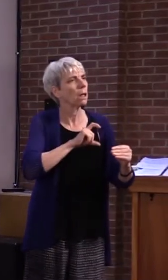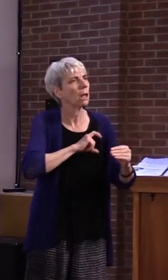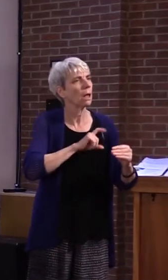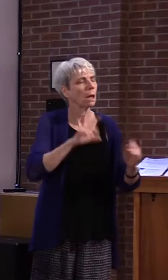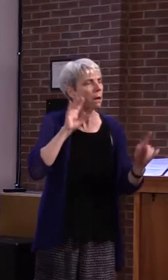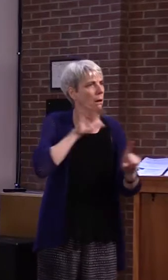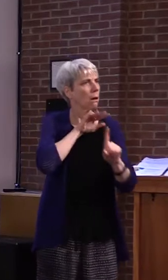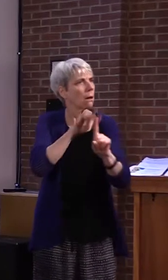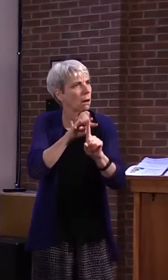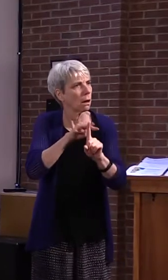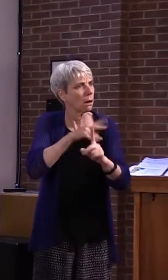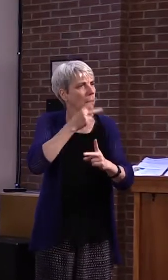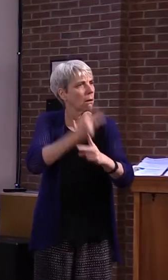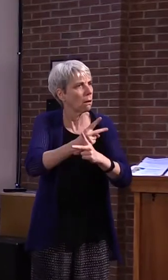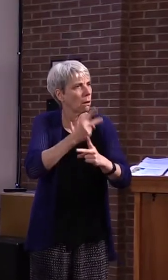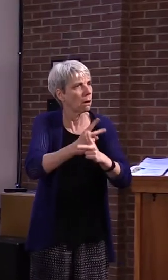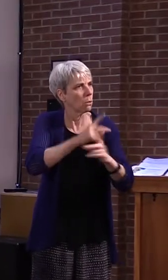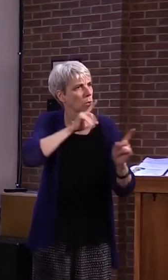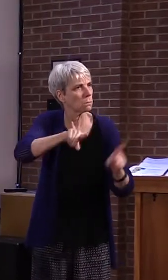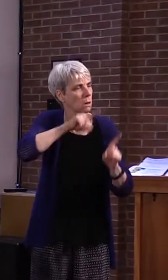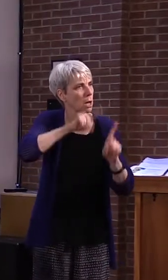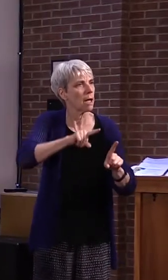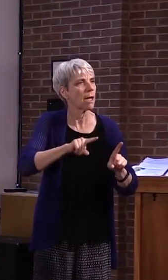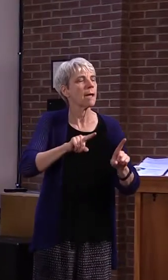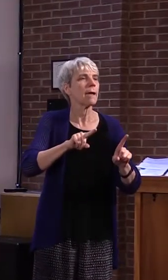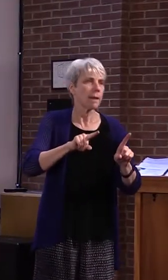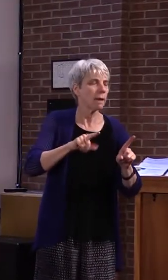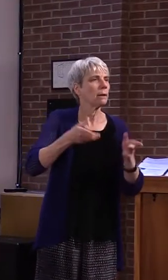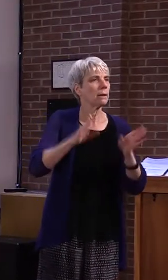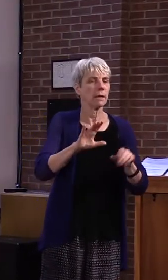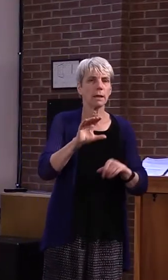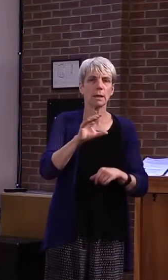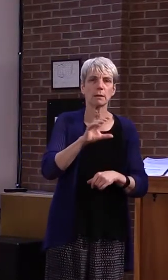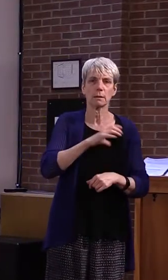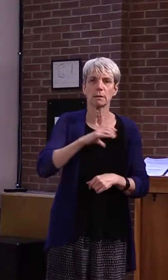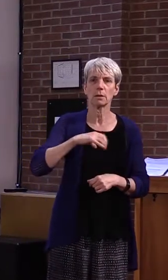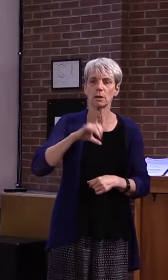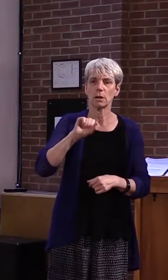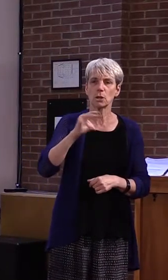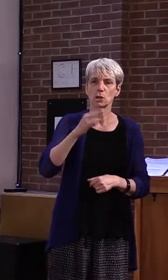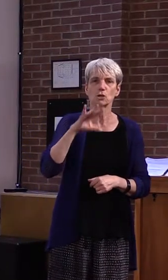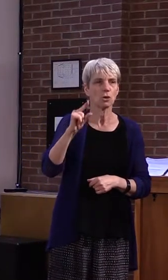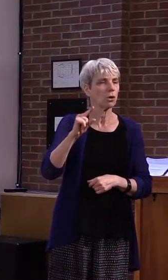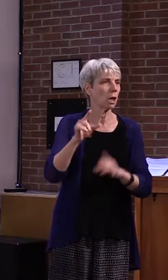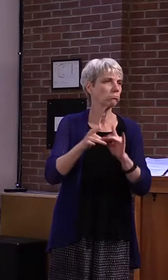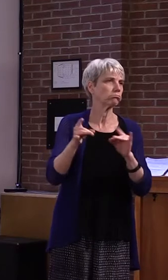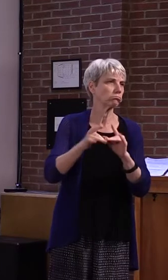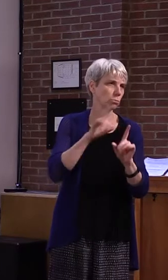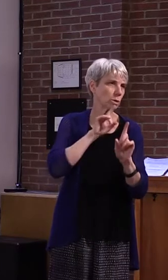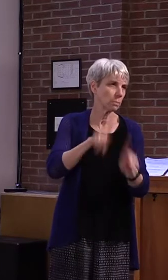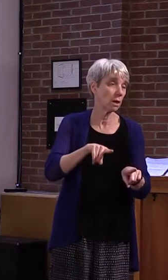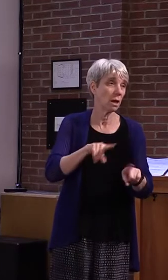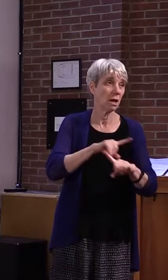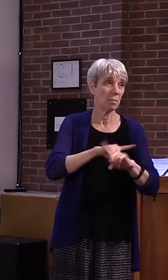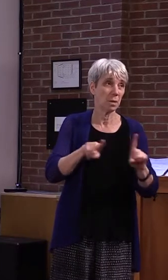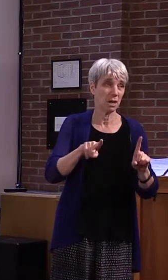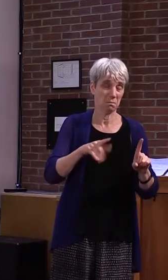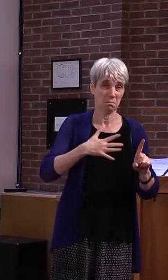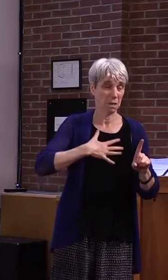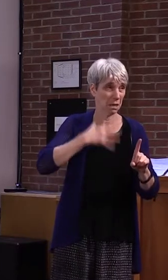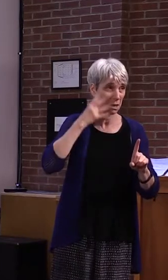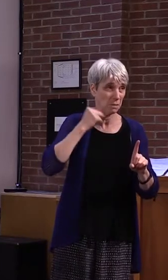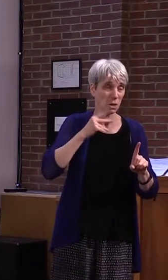I'll let Commissioner Sherling talk about that, but people experiencing complex trauma and unforeseen and sometimes